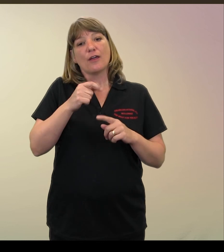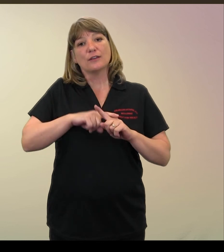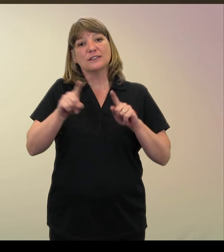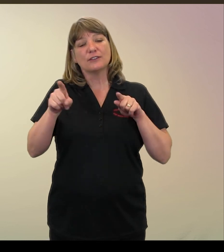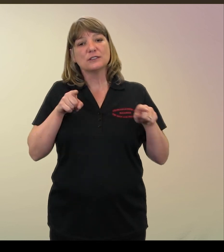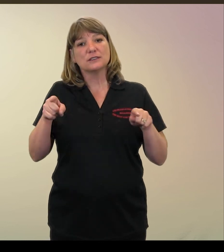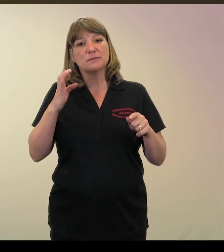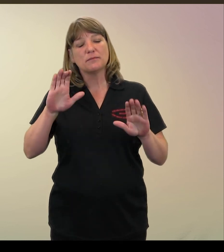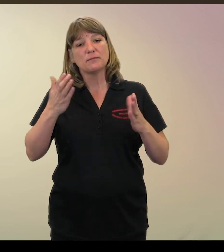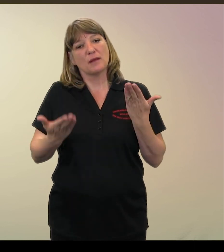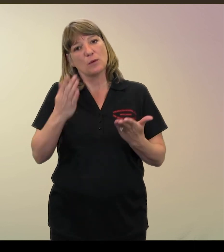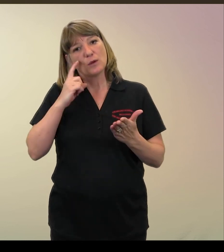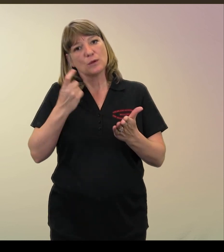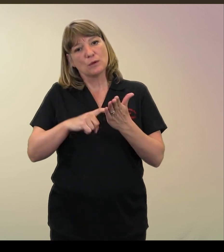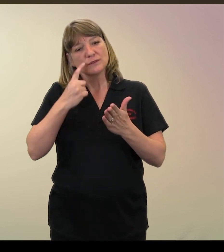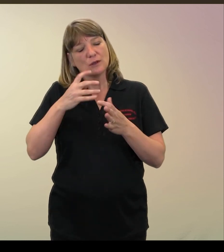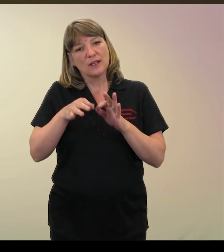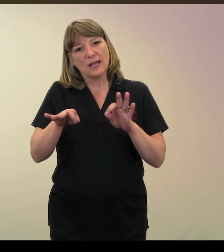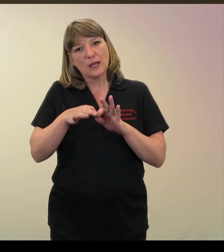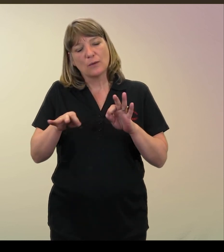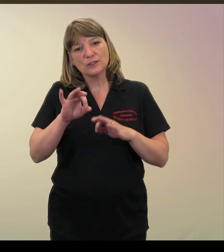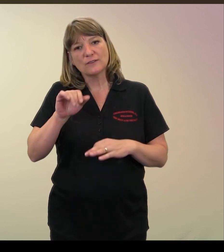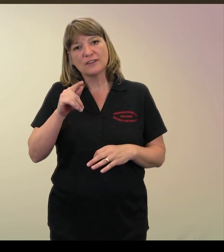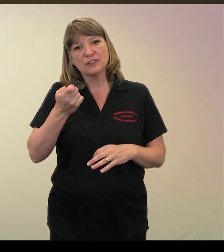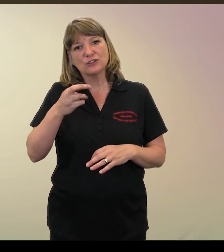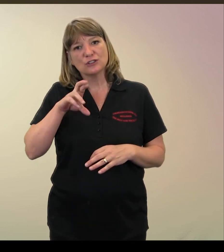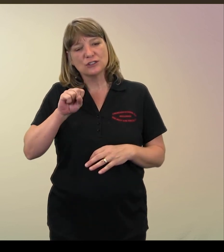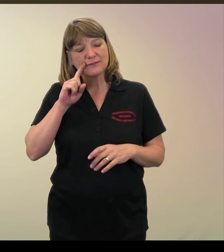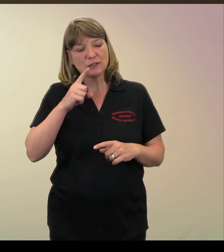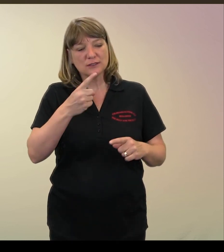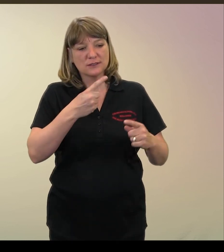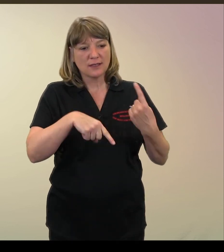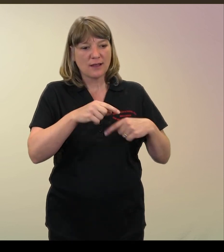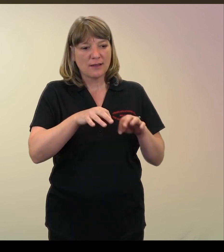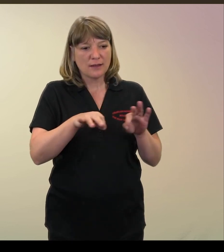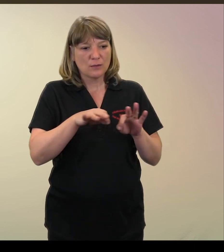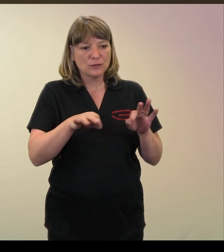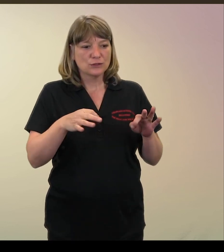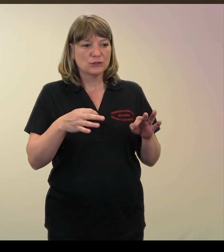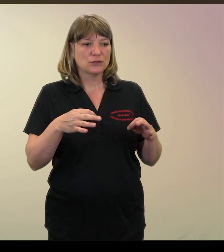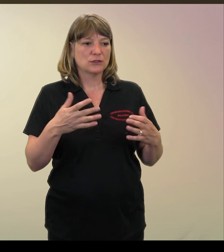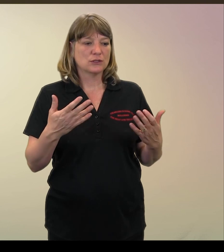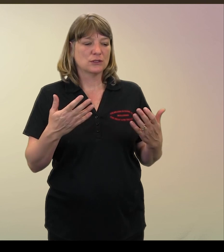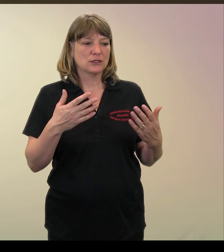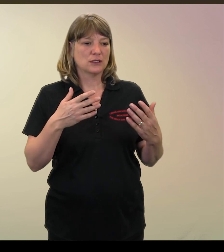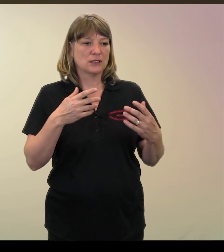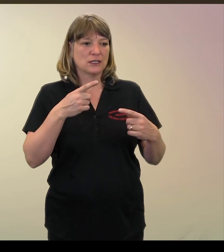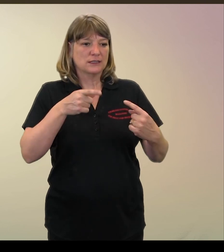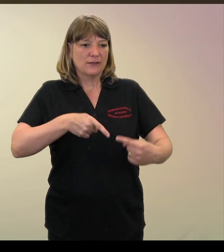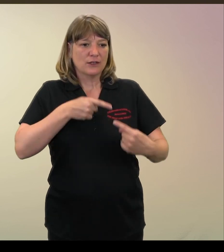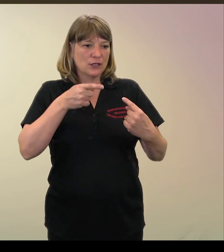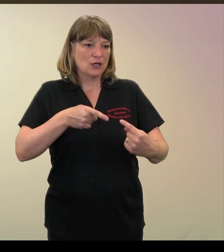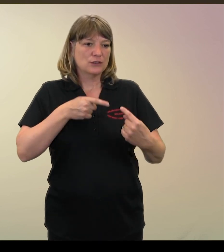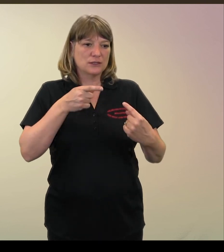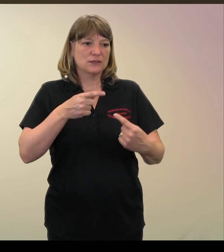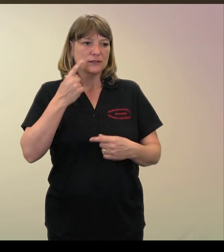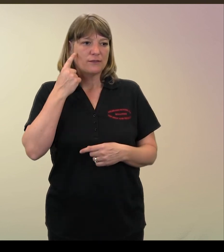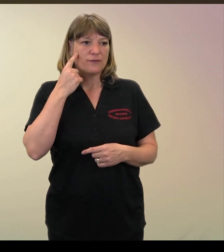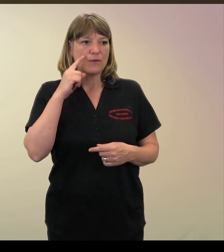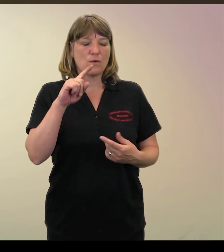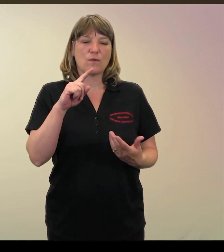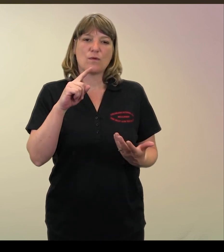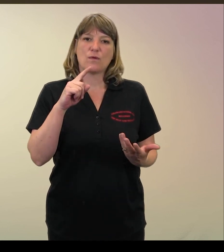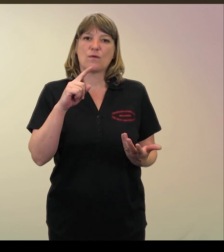Some of the other differences that we might see in language features in a sign language are difficulties